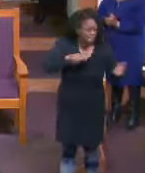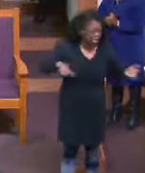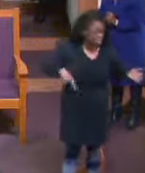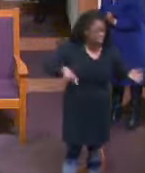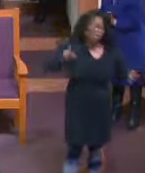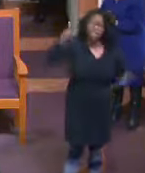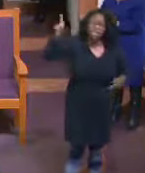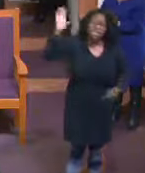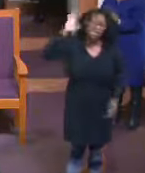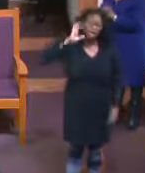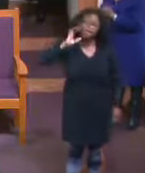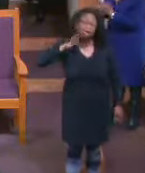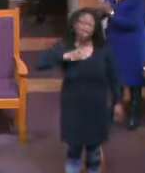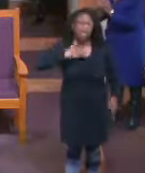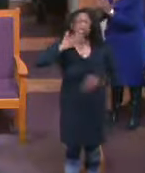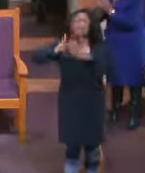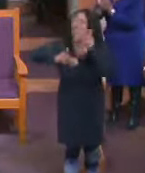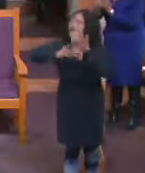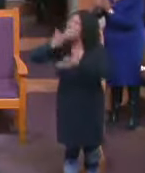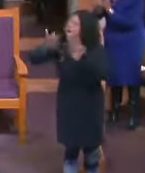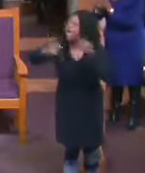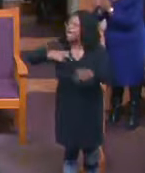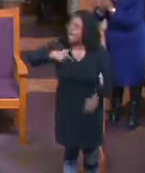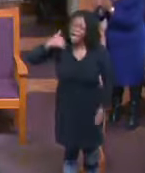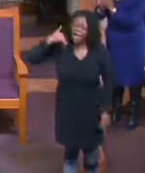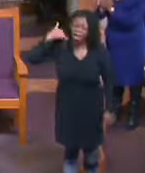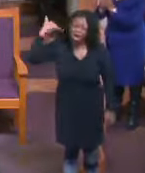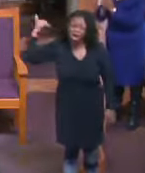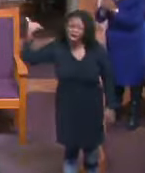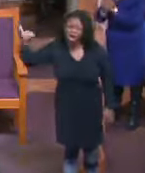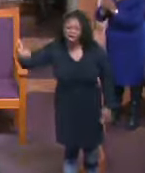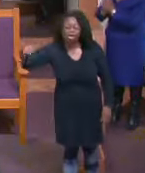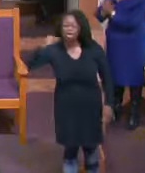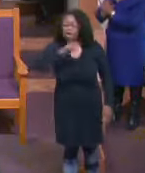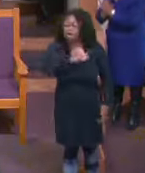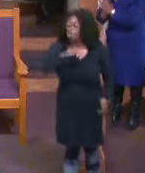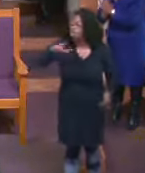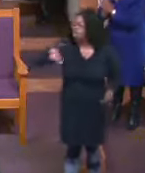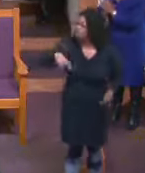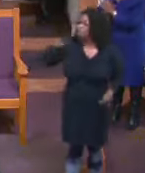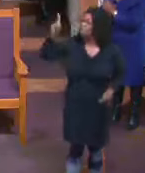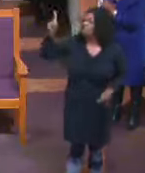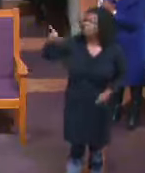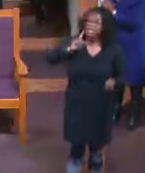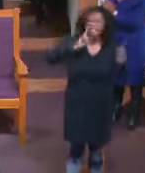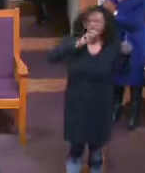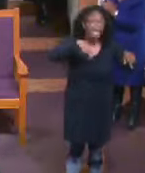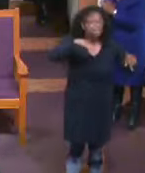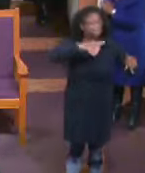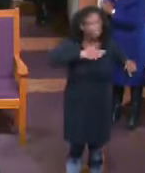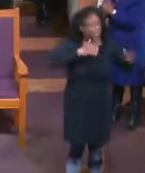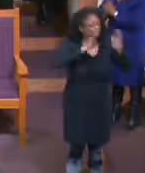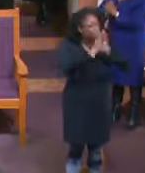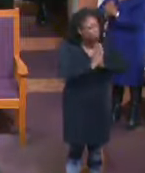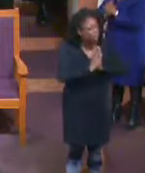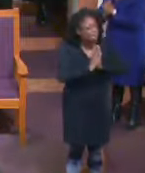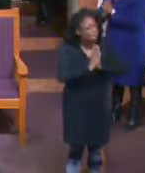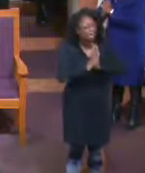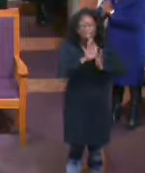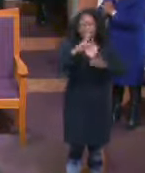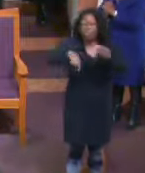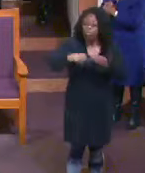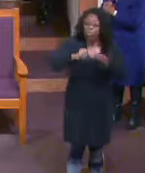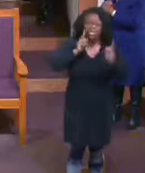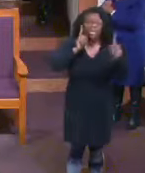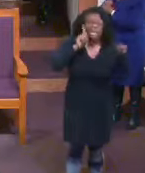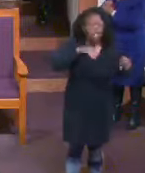He heard my cry. I called on the Lord. He answered my prayer. And when he